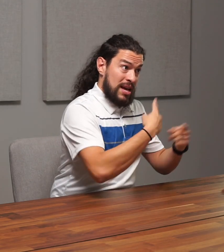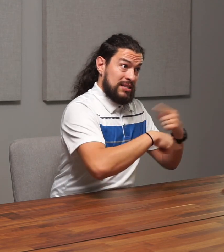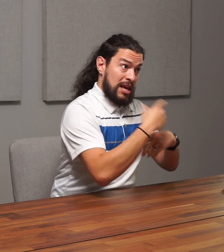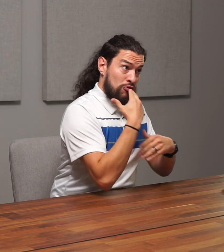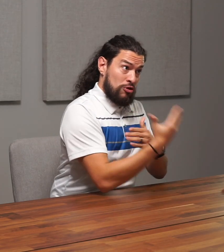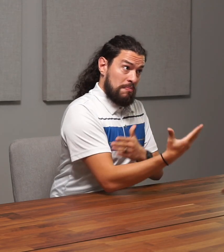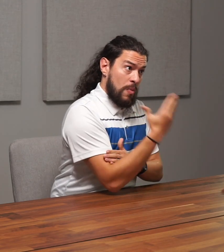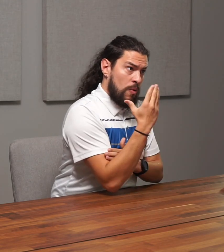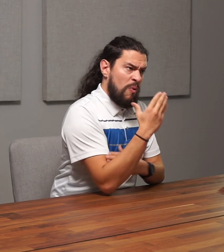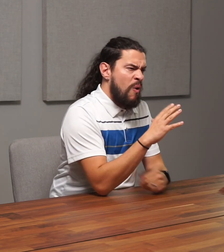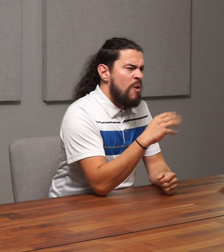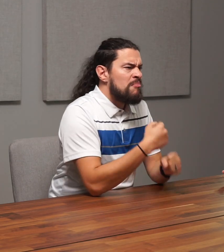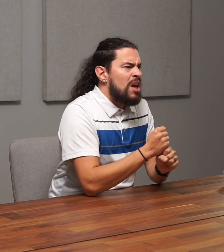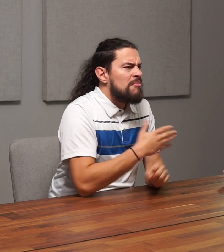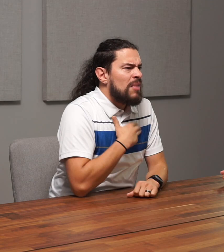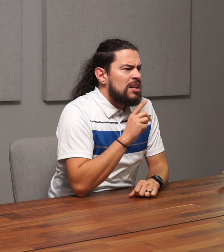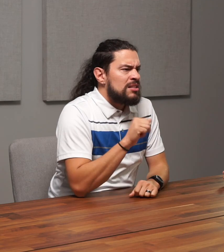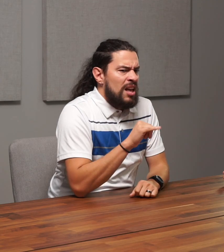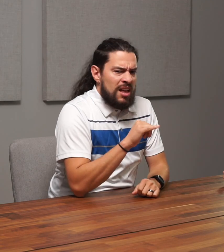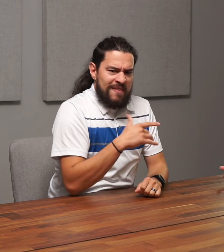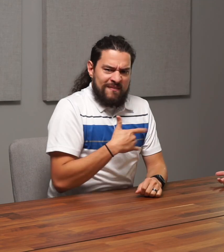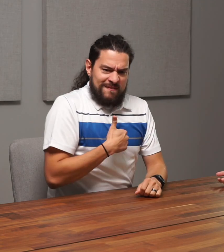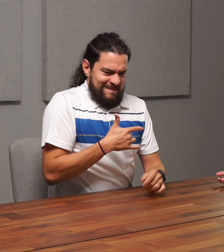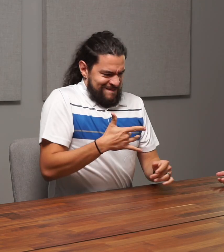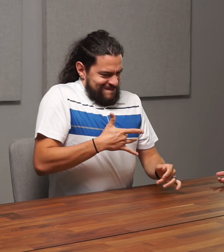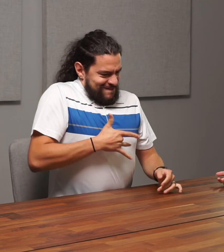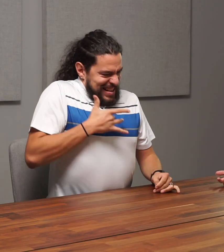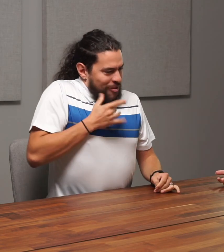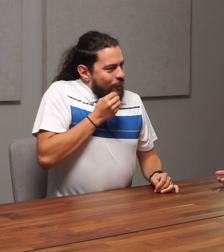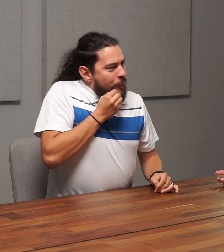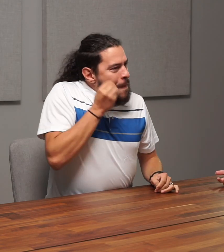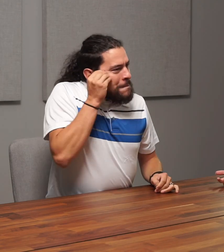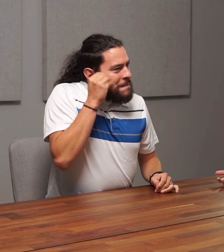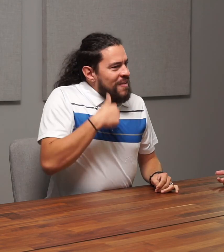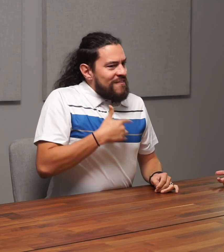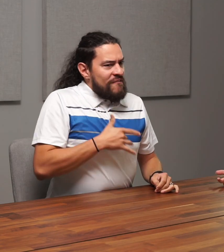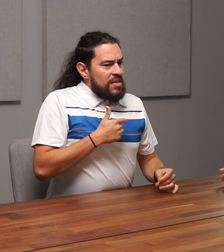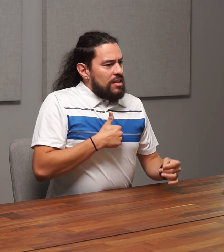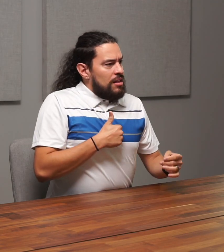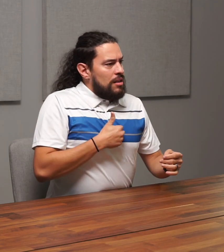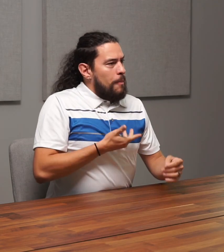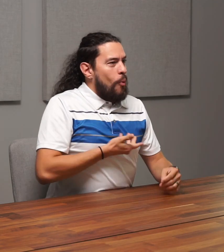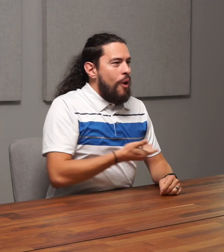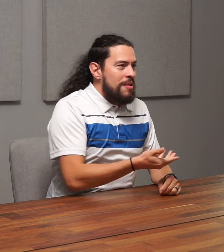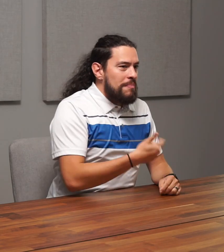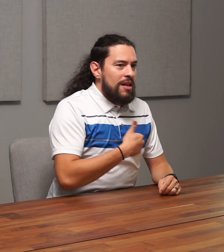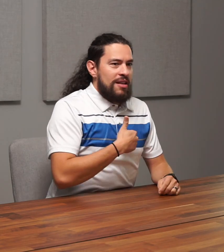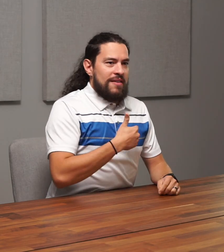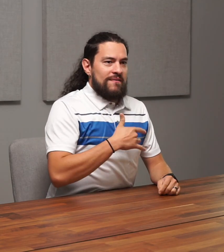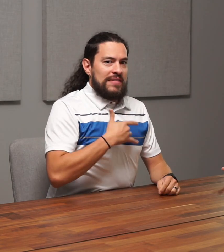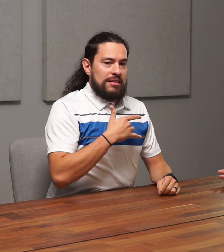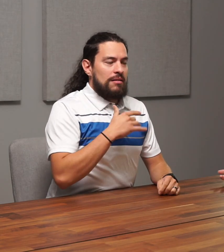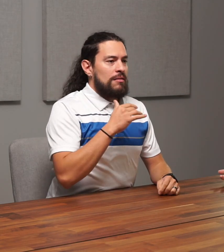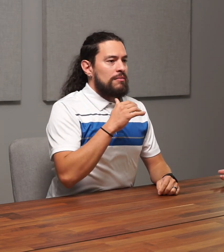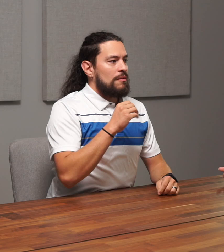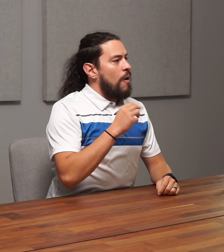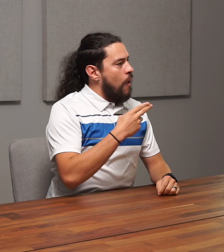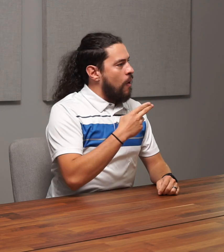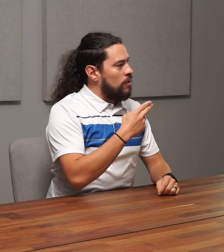if a hearing person would sign good morning back to me oh my goodness it would make my day it would make me feel like i'm welcome this is home